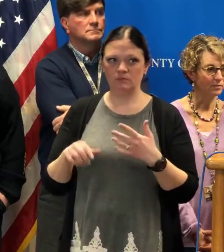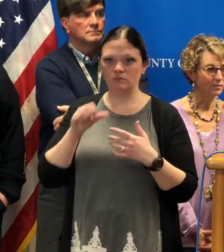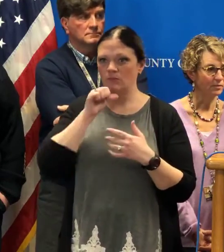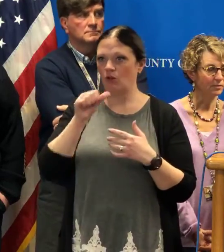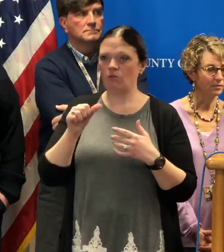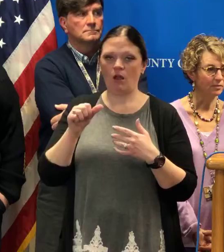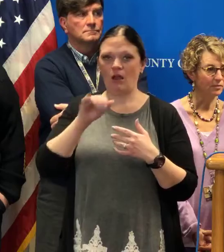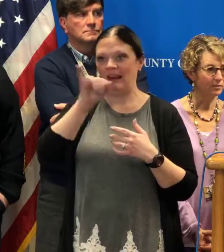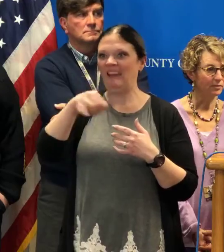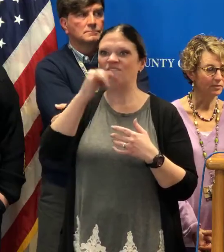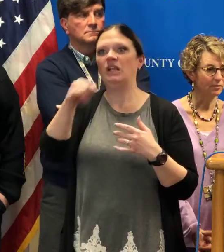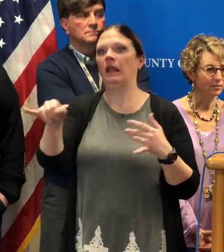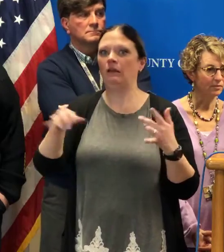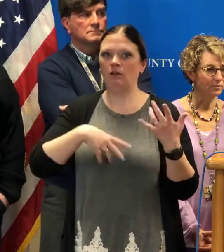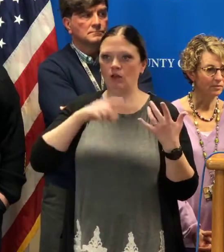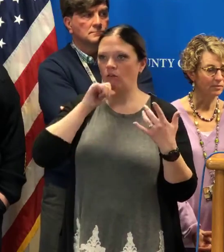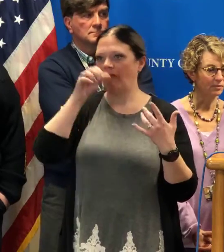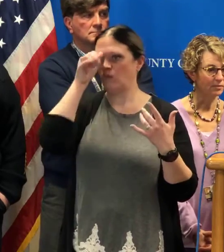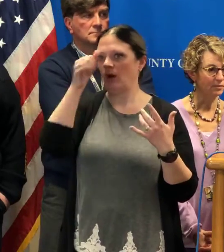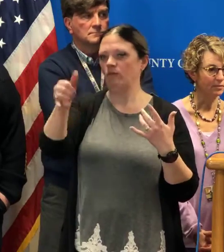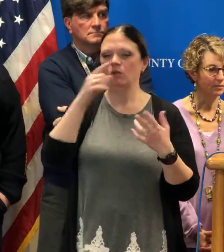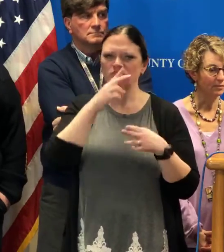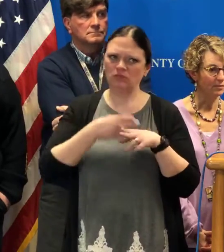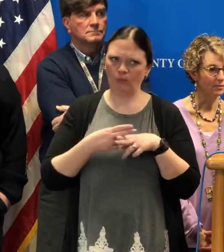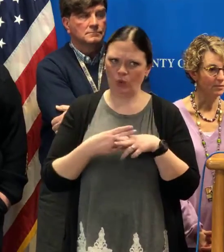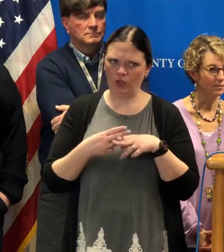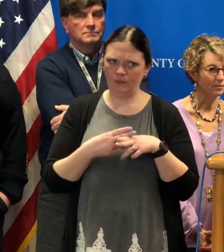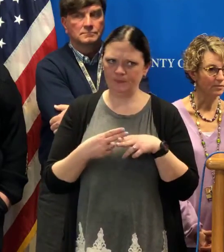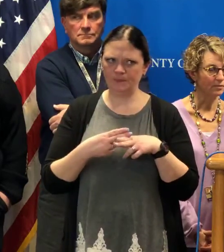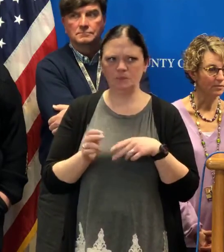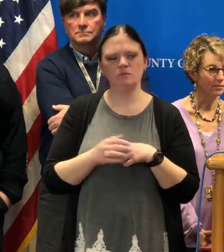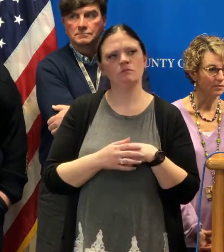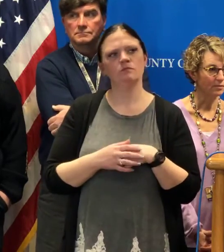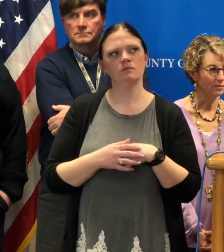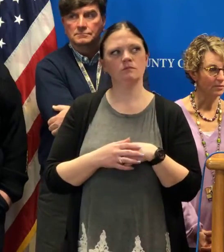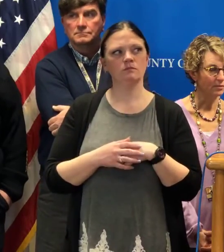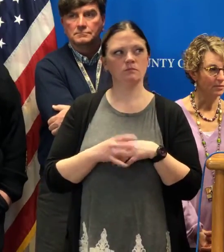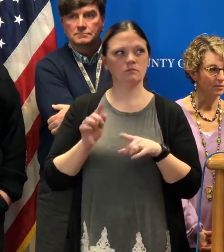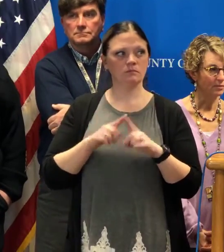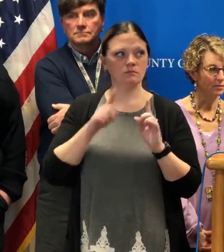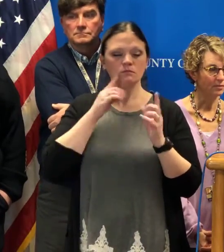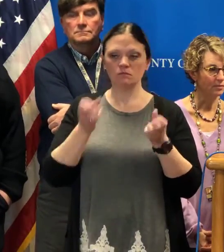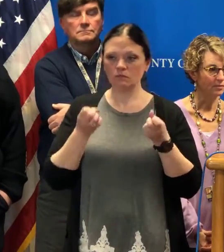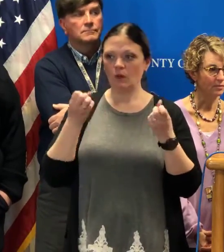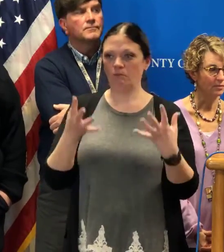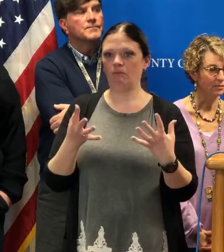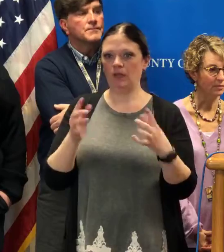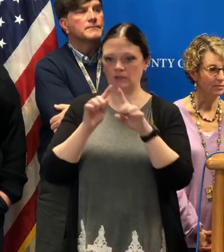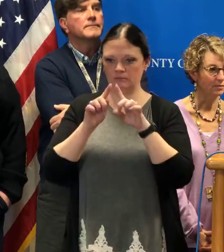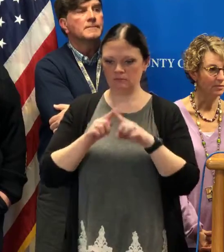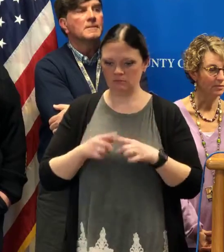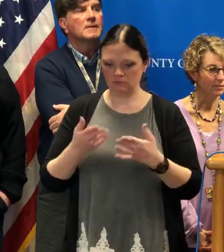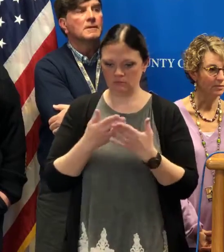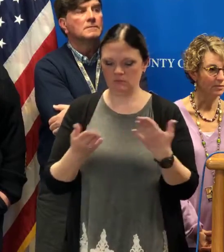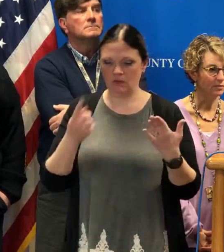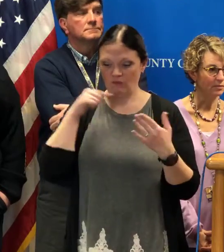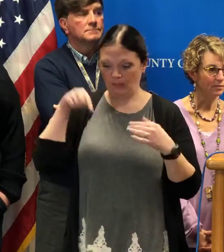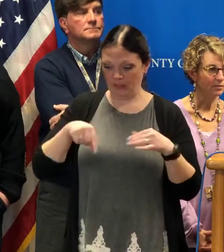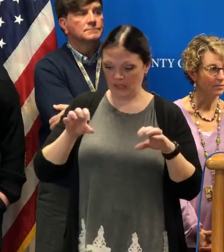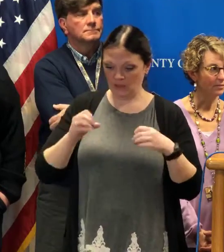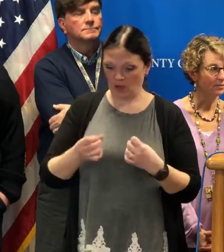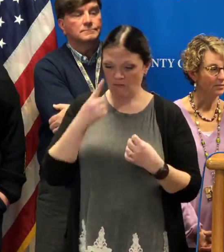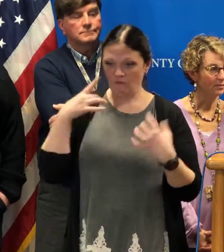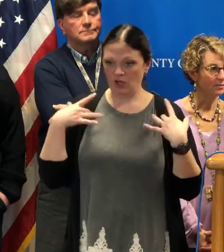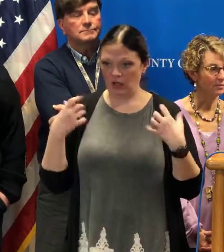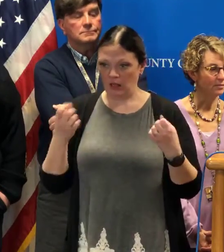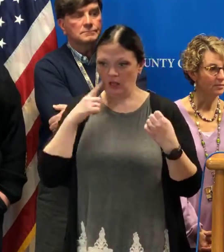infinite, and they're not forever. They're only for a temporary time period. But there are many powers that would be generated for this office, for